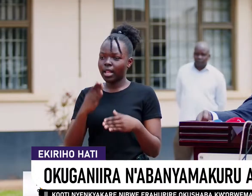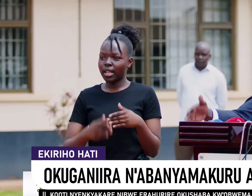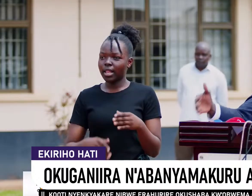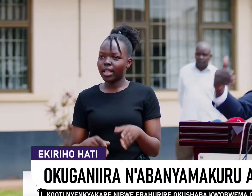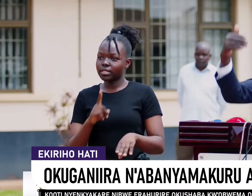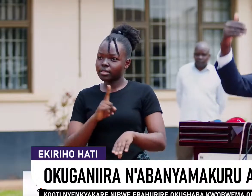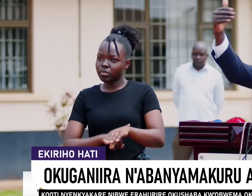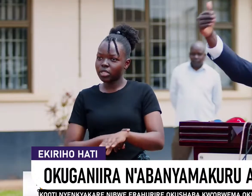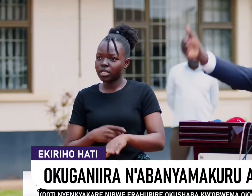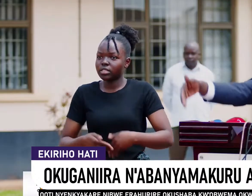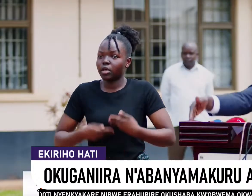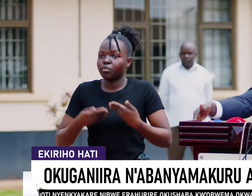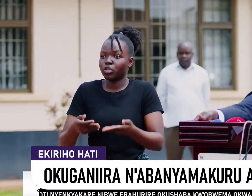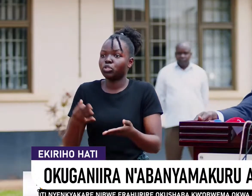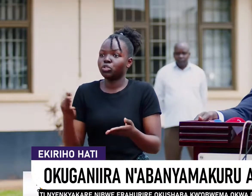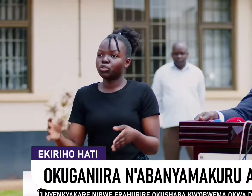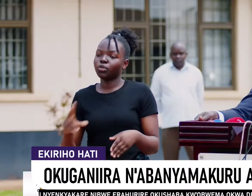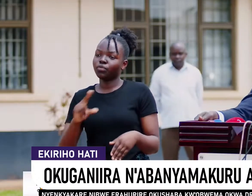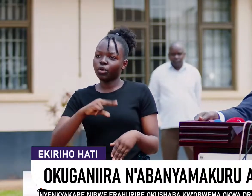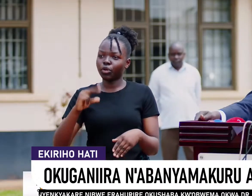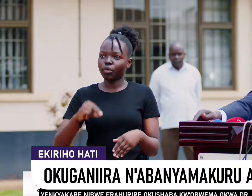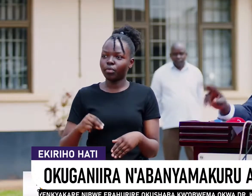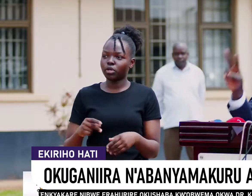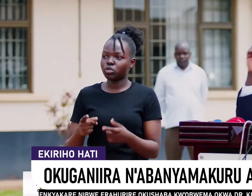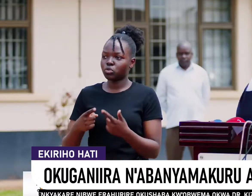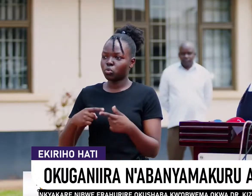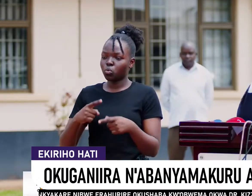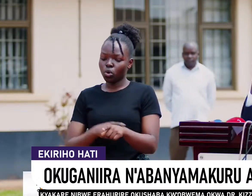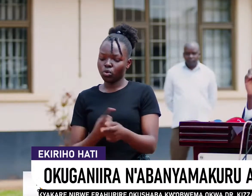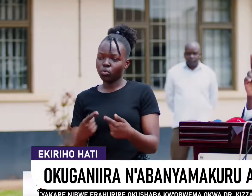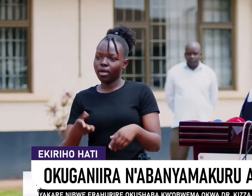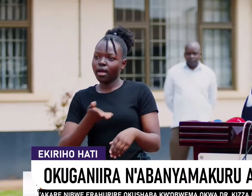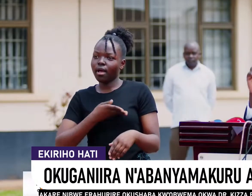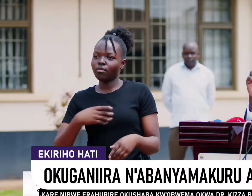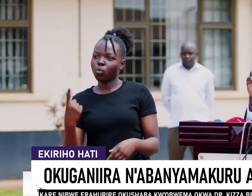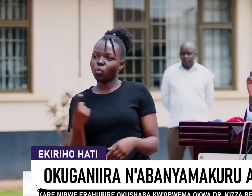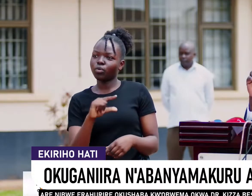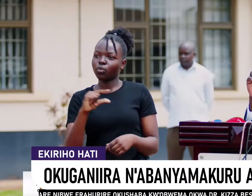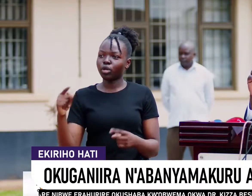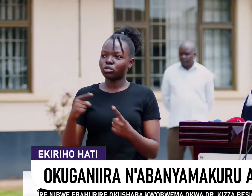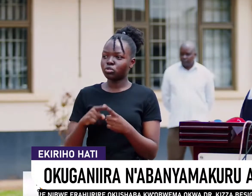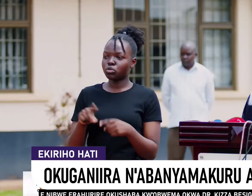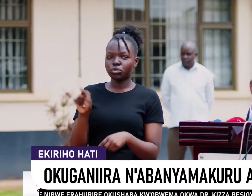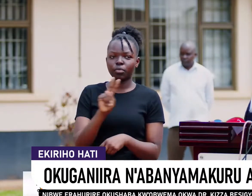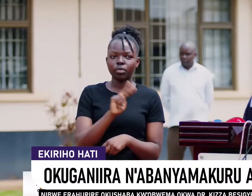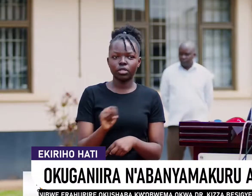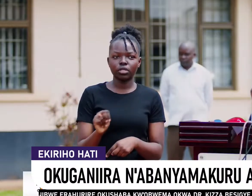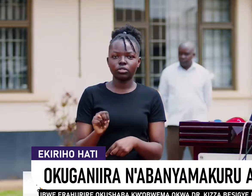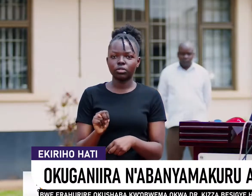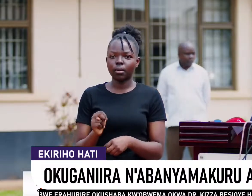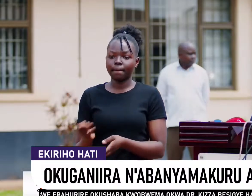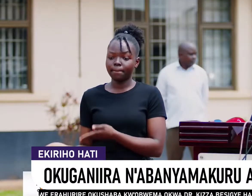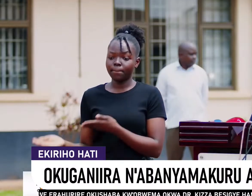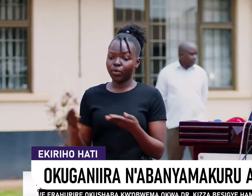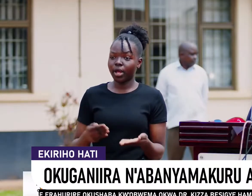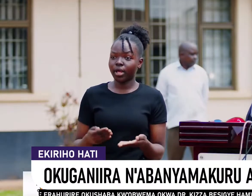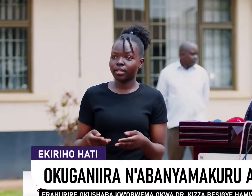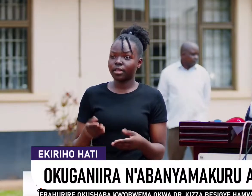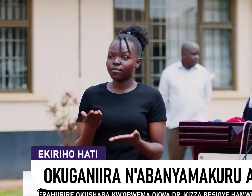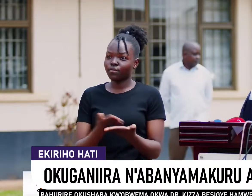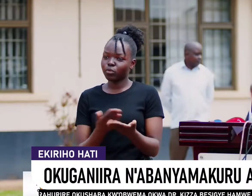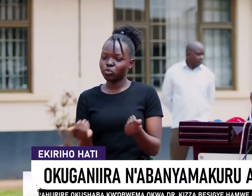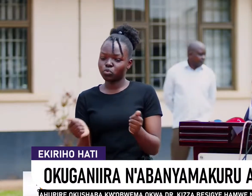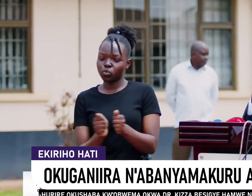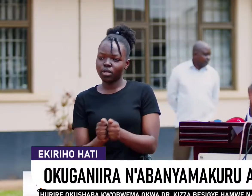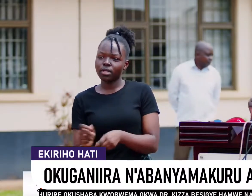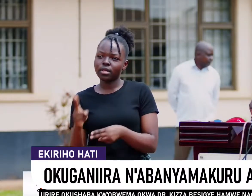documents, maybe when we have about a week to nomination, when we have said bring your forms with the names of your supporters at